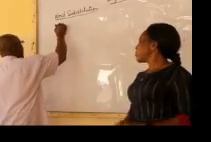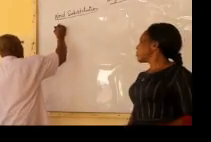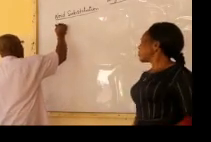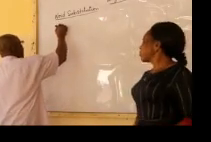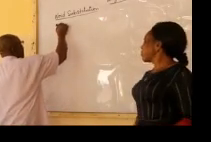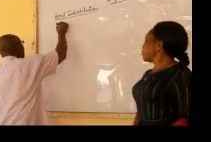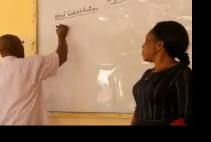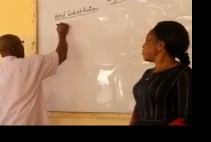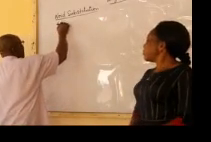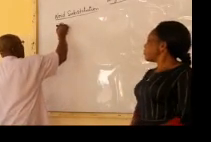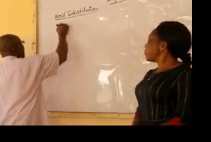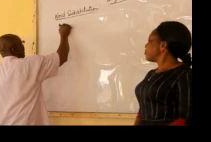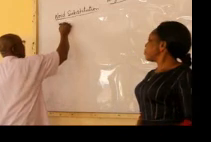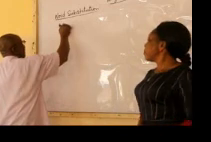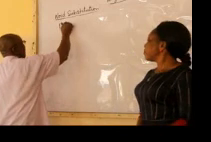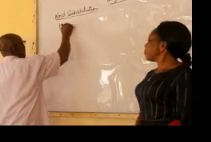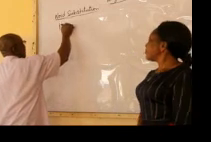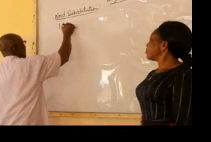taken